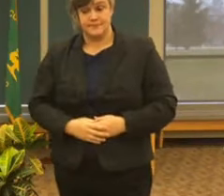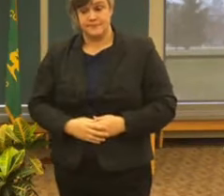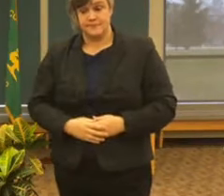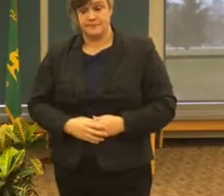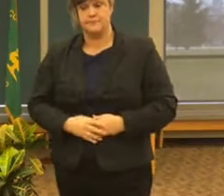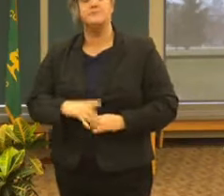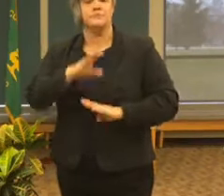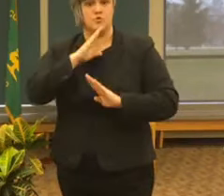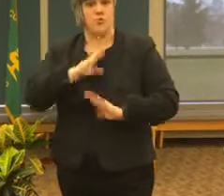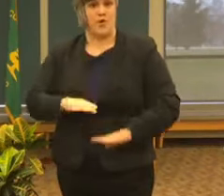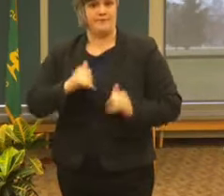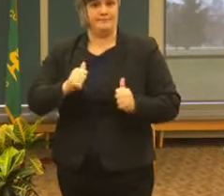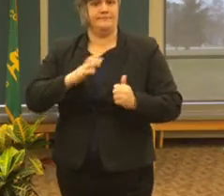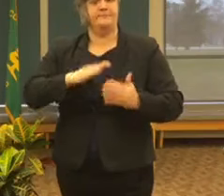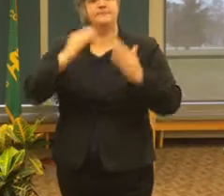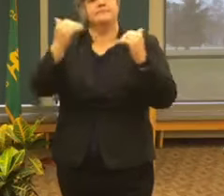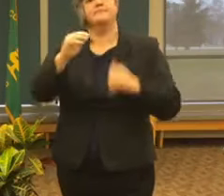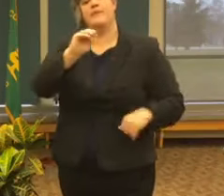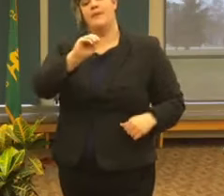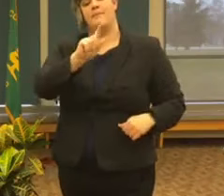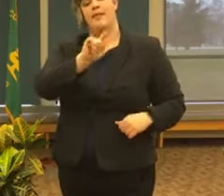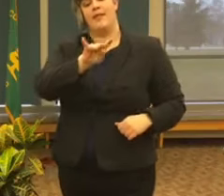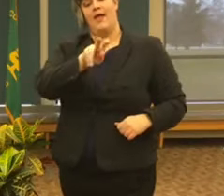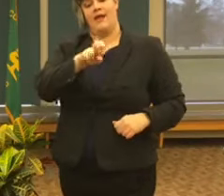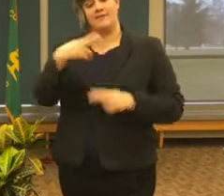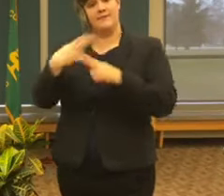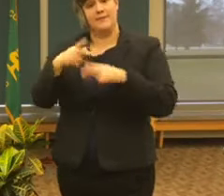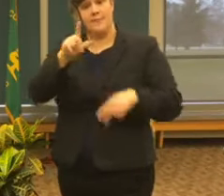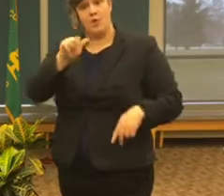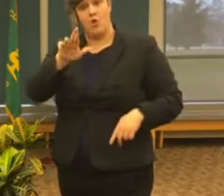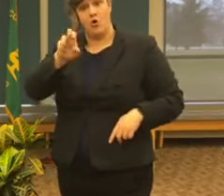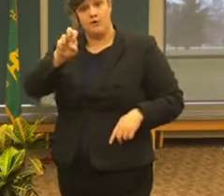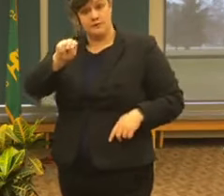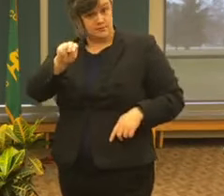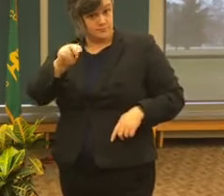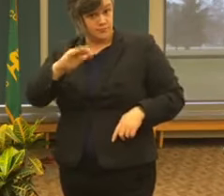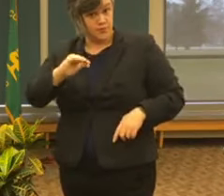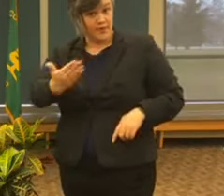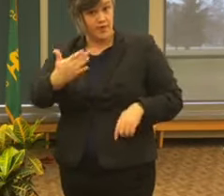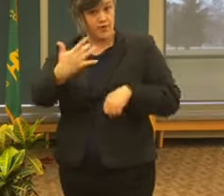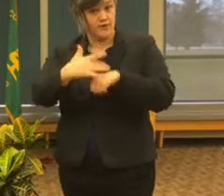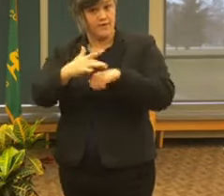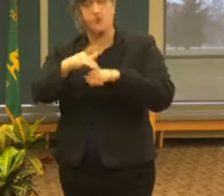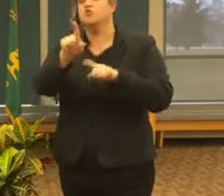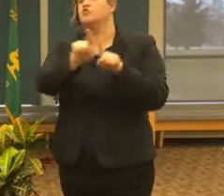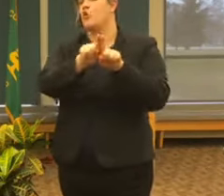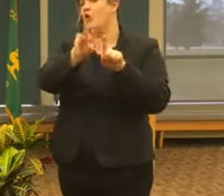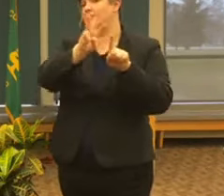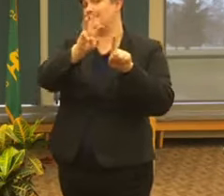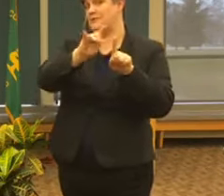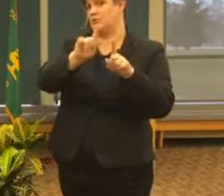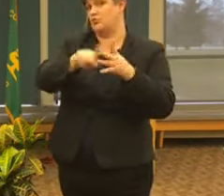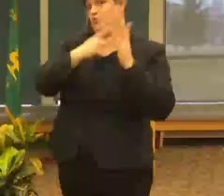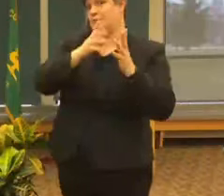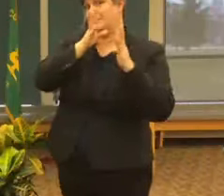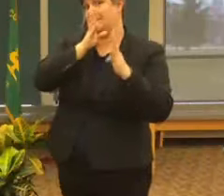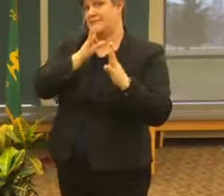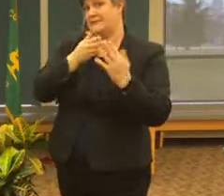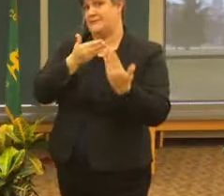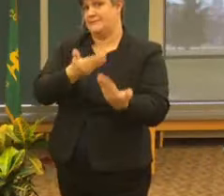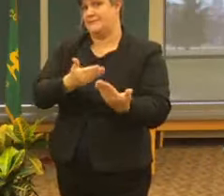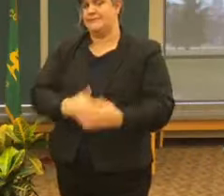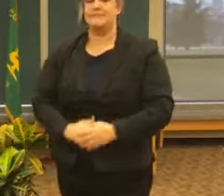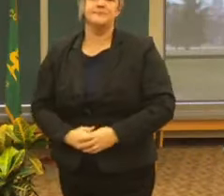All right. From MLive, Lauren, are you on with us? Just hit *6 if you are.